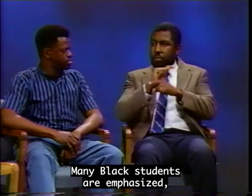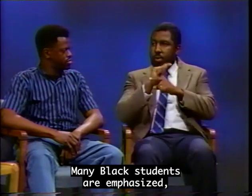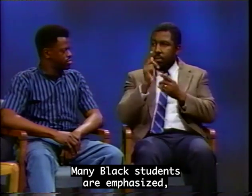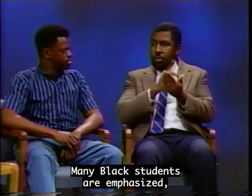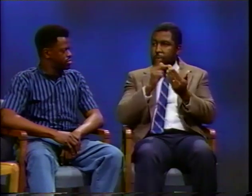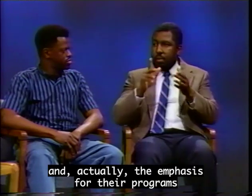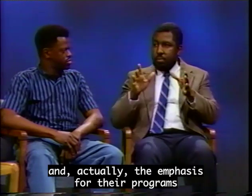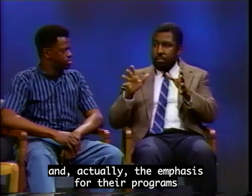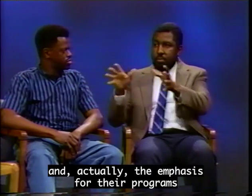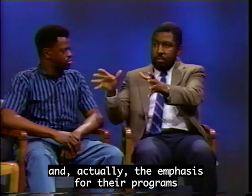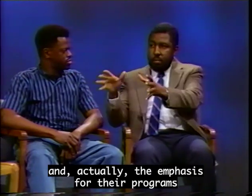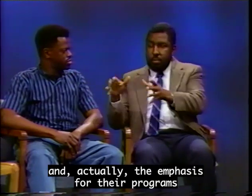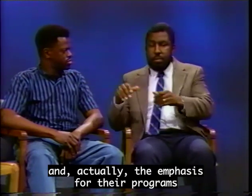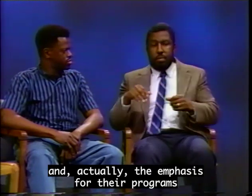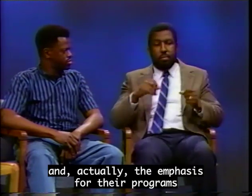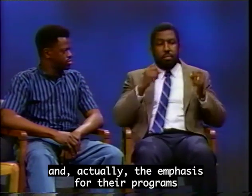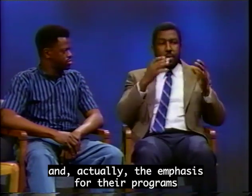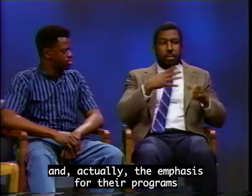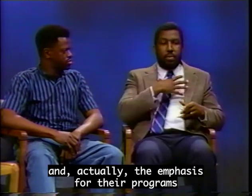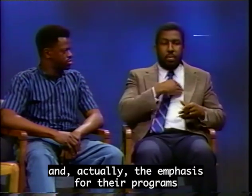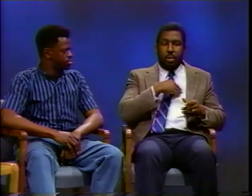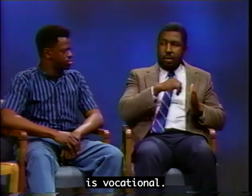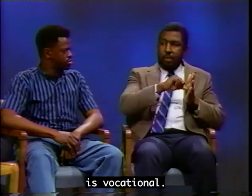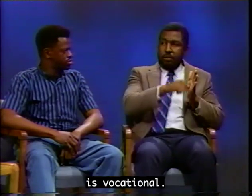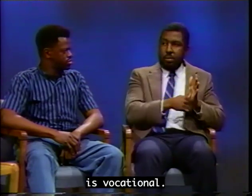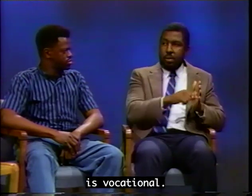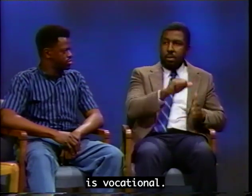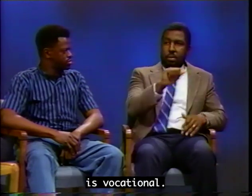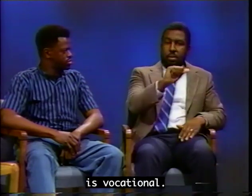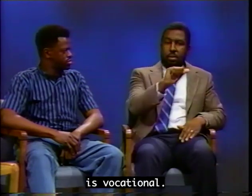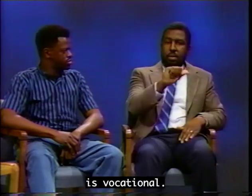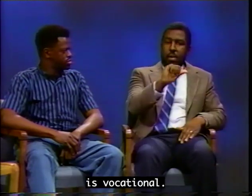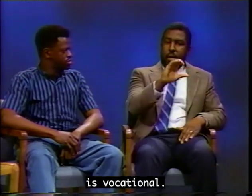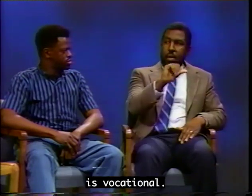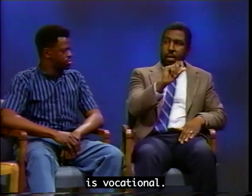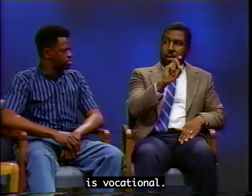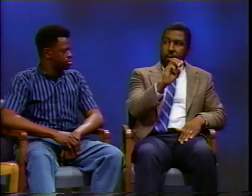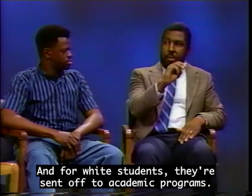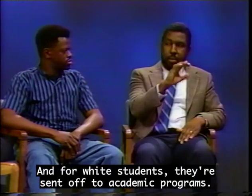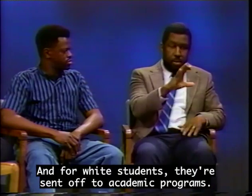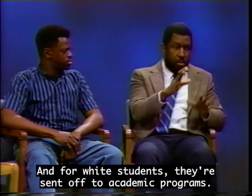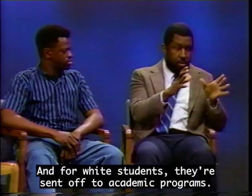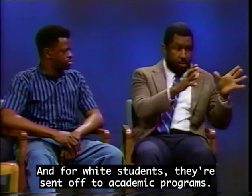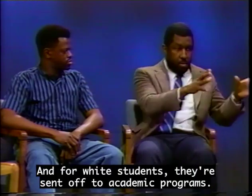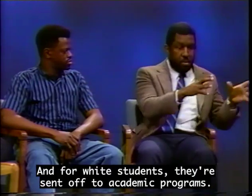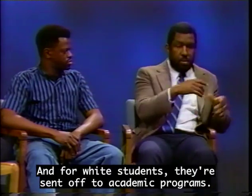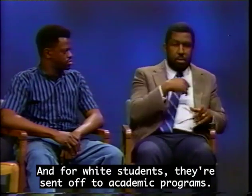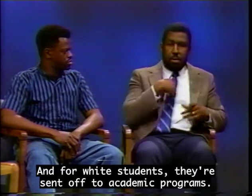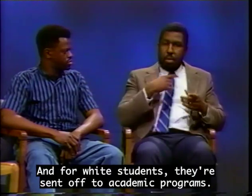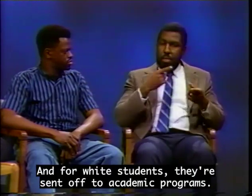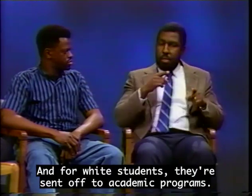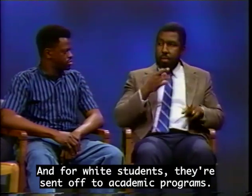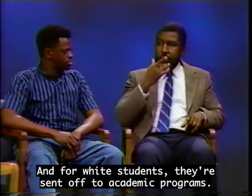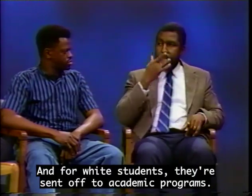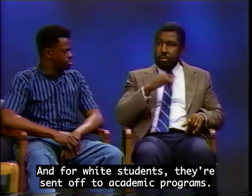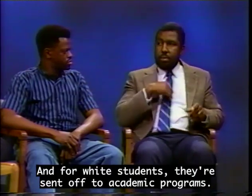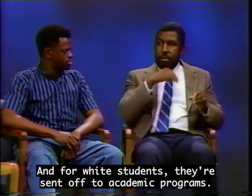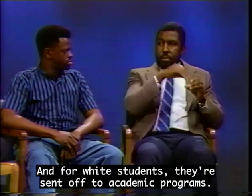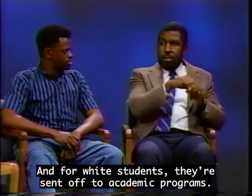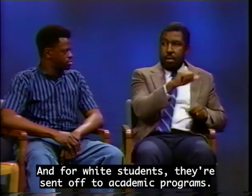are emphasized, and actually the emphasis for their programs is vocational. And for white students, they're sent off to academic